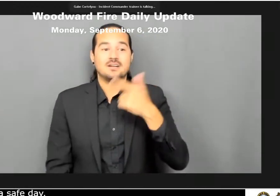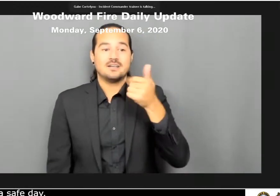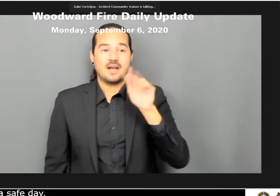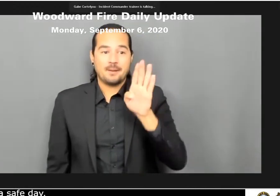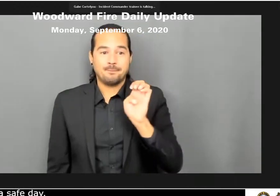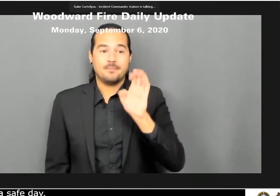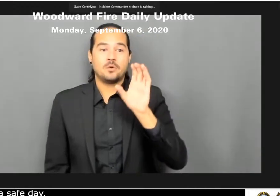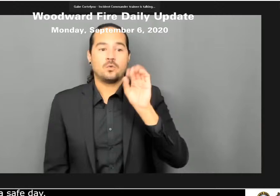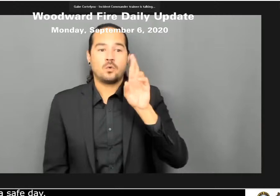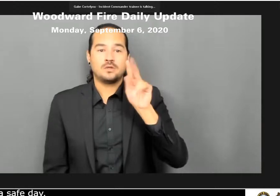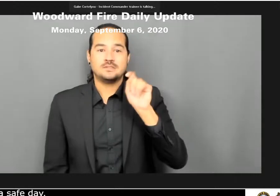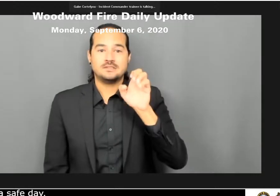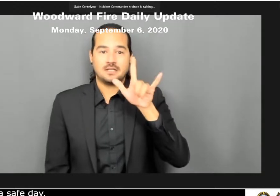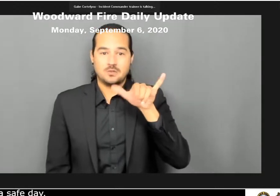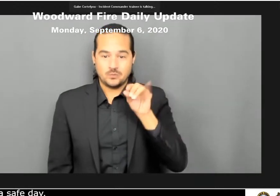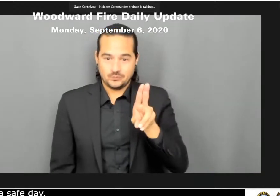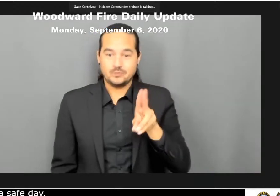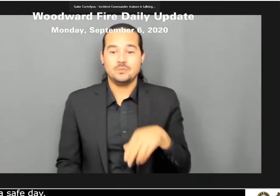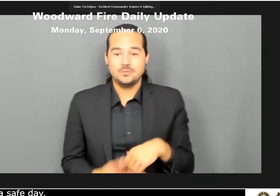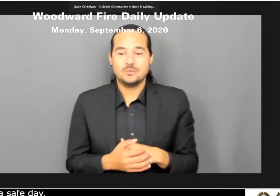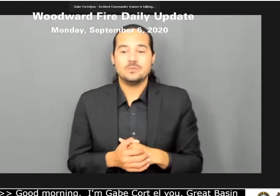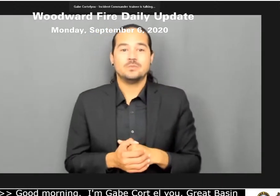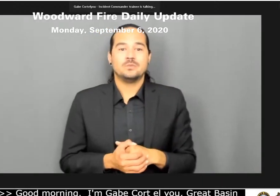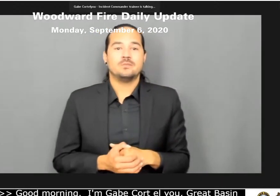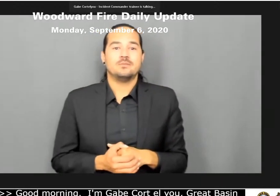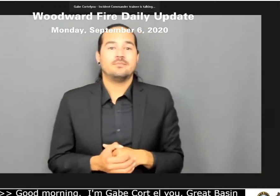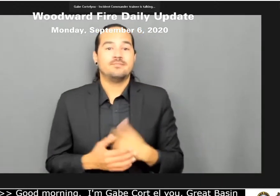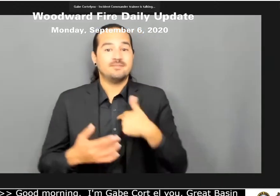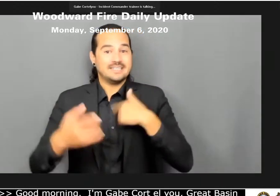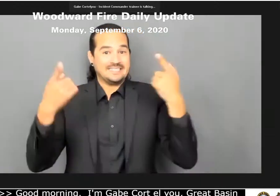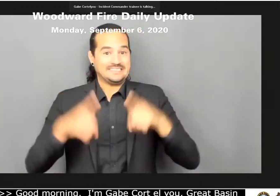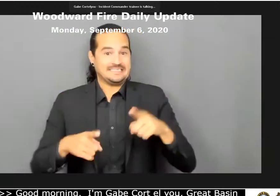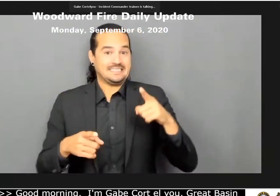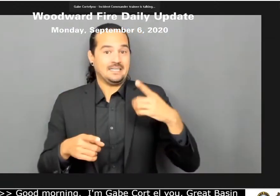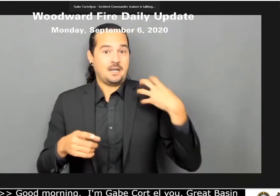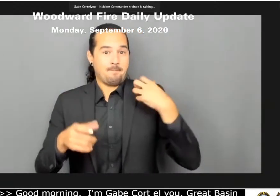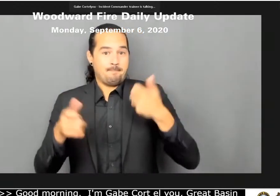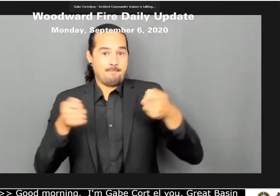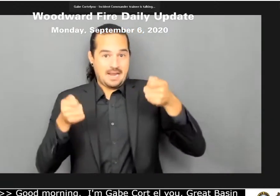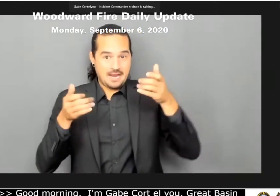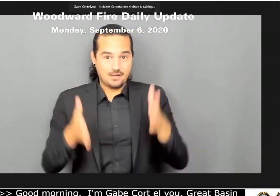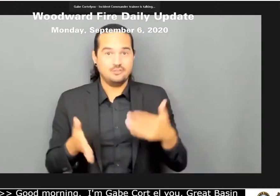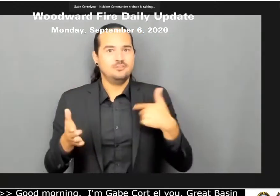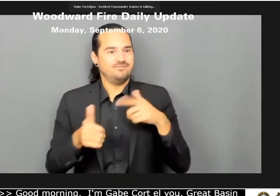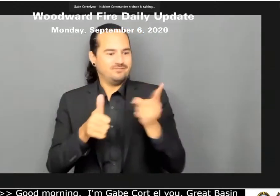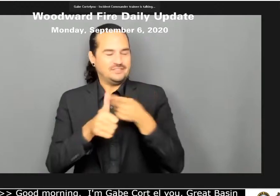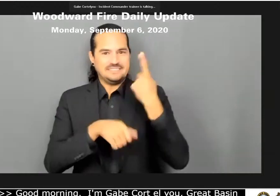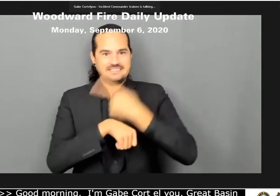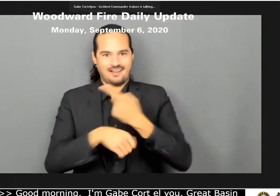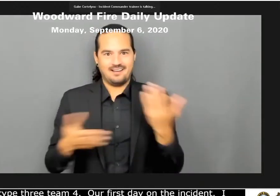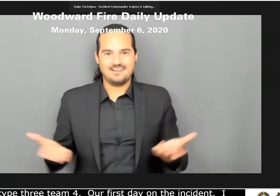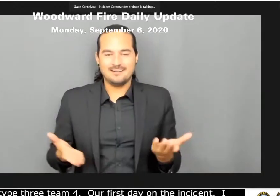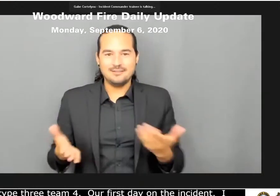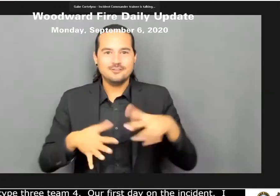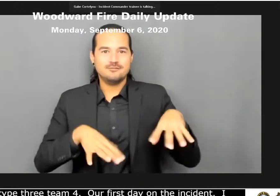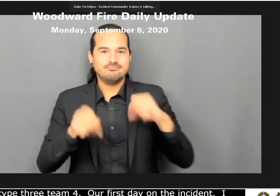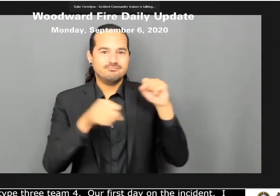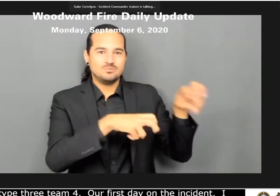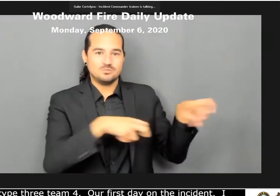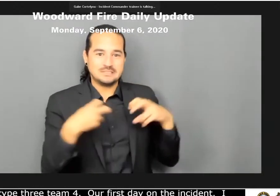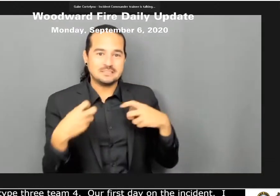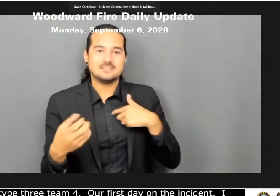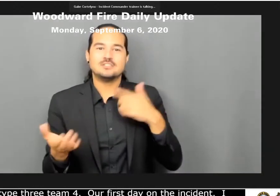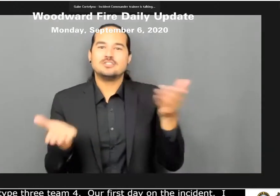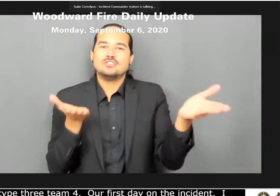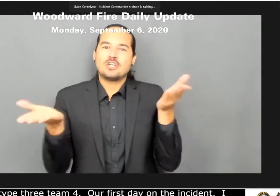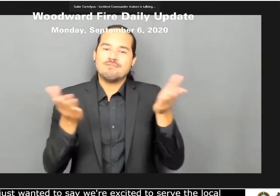4. It's our first day here on the incident, and just want to say that we're excited to be serving the local community here and doing our best to provide the resources